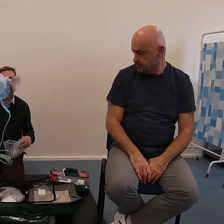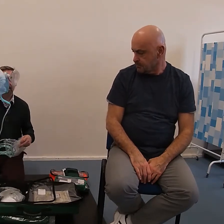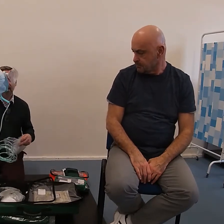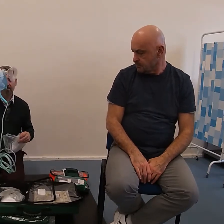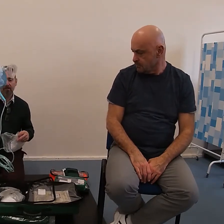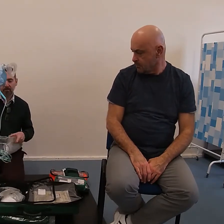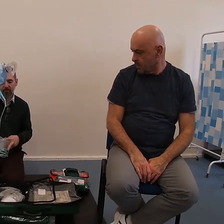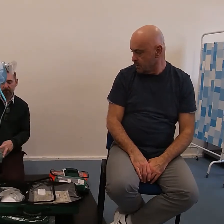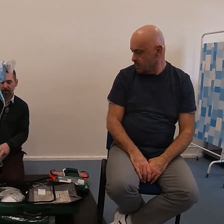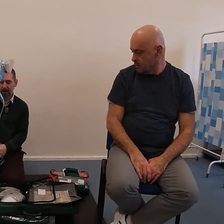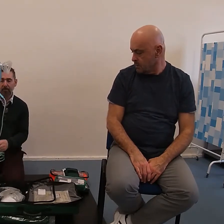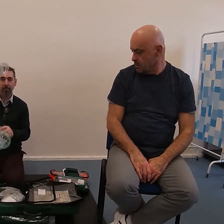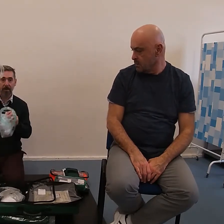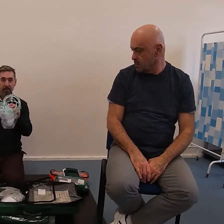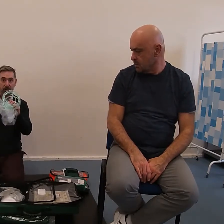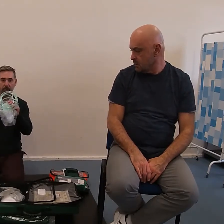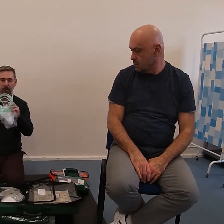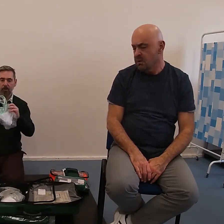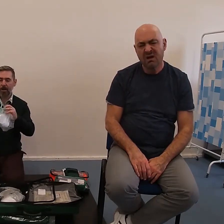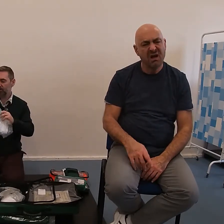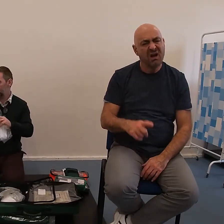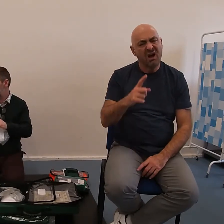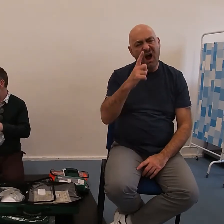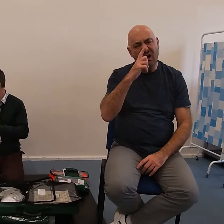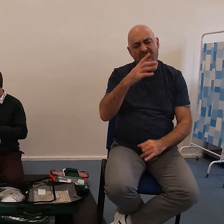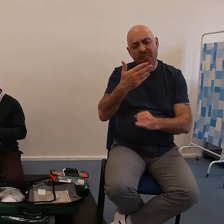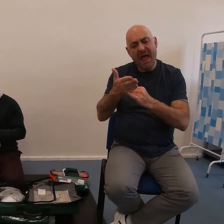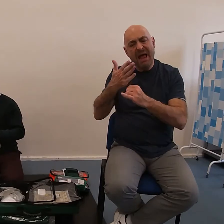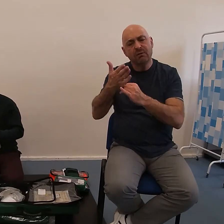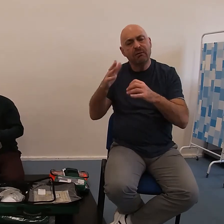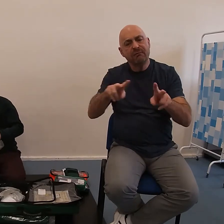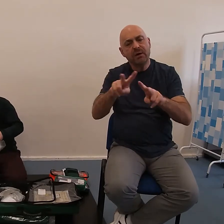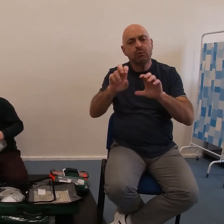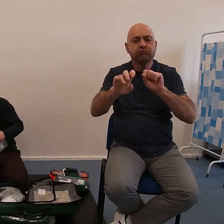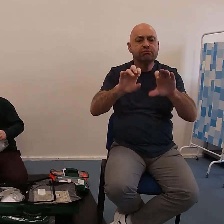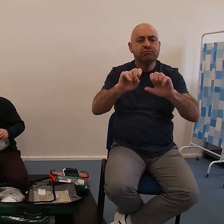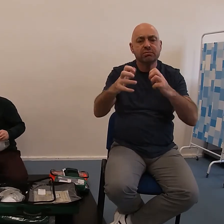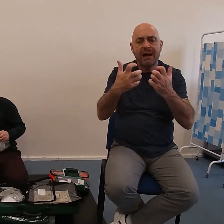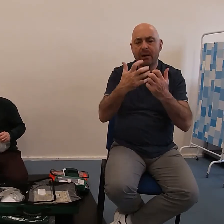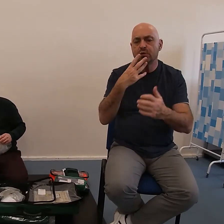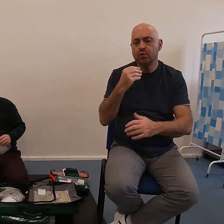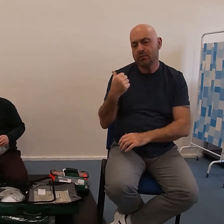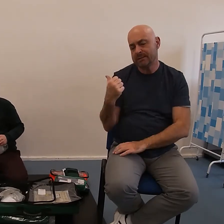Again, at the end, I'll spend a couple of minutes showing you how to use this.